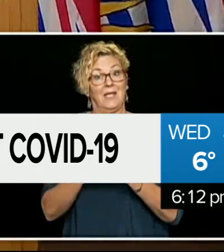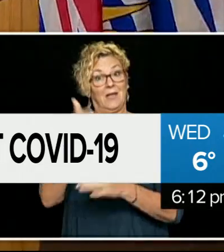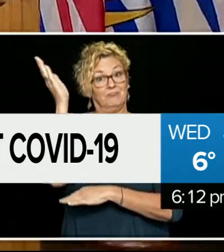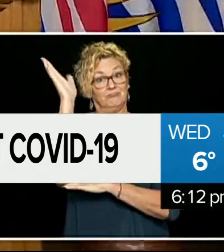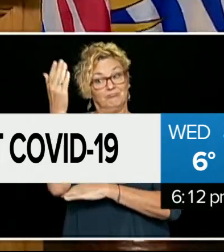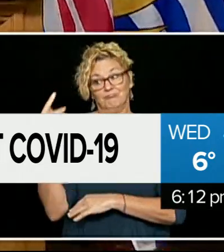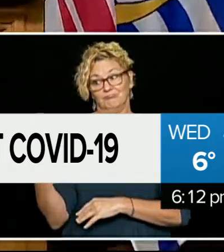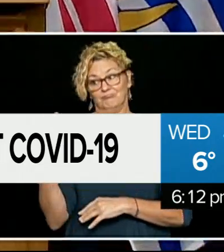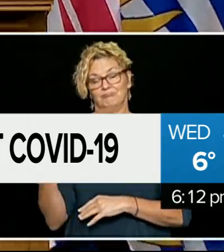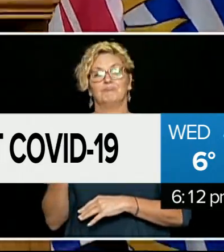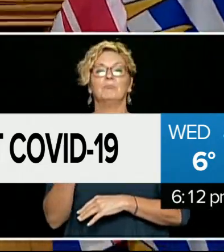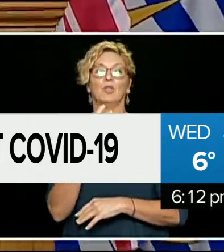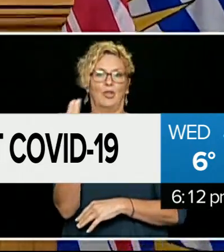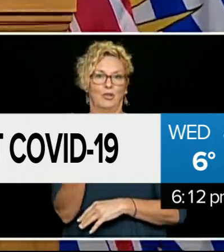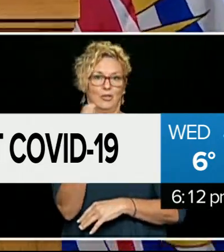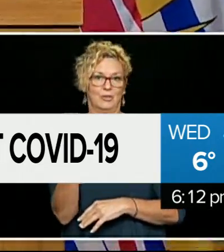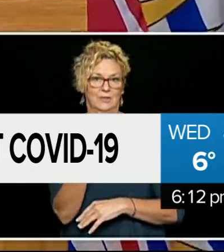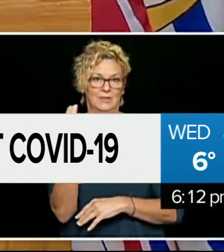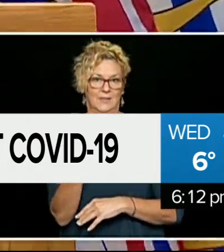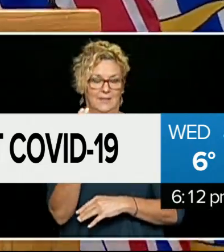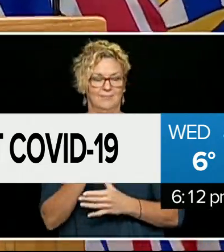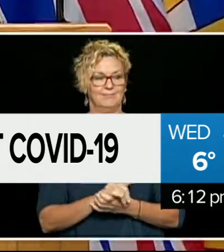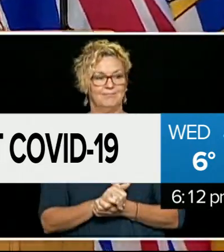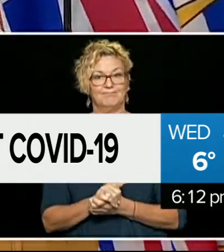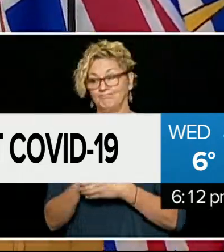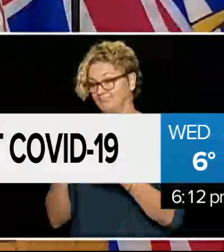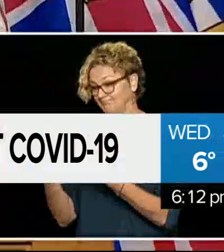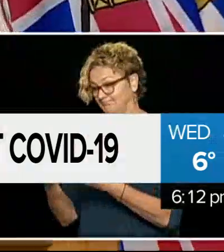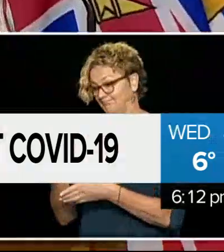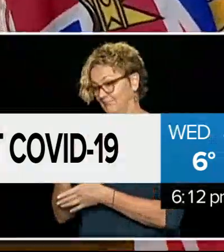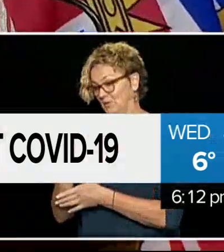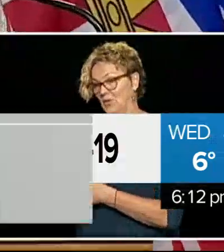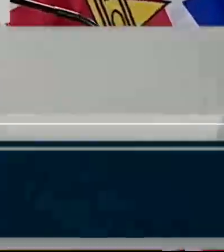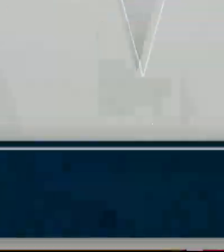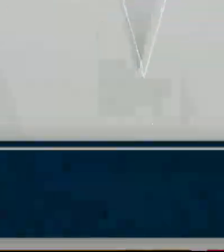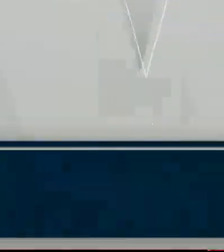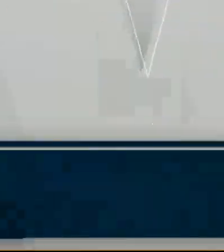reality, dreams of MD certainly are. So we're reporting for...